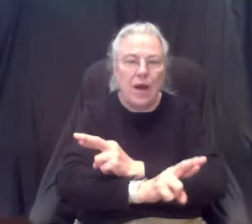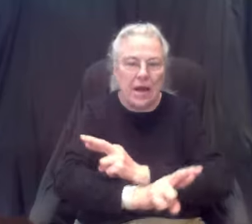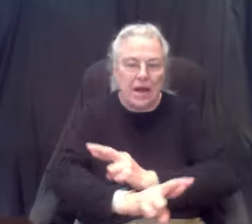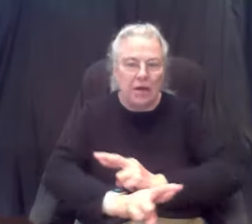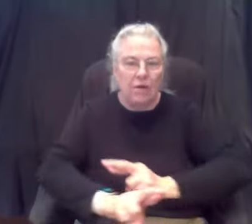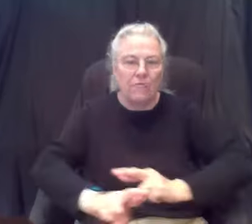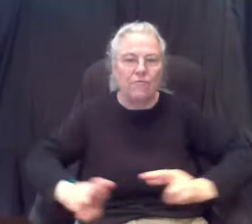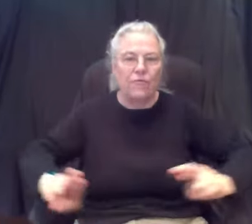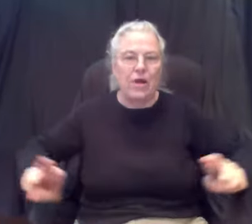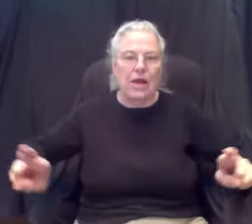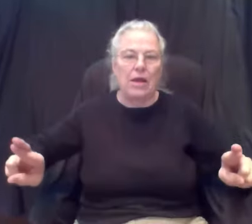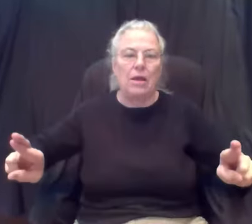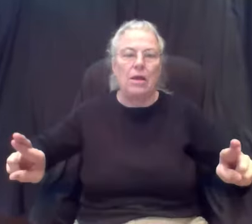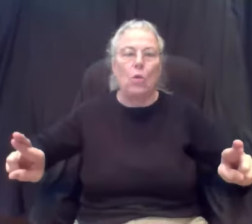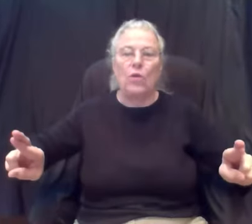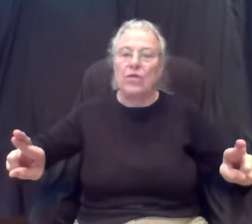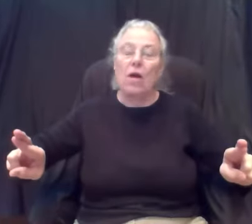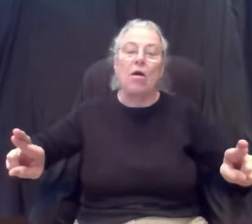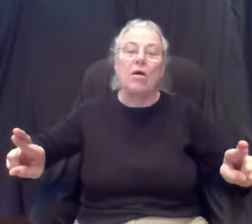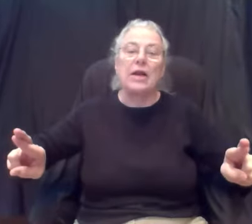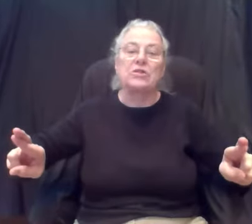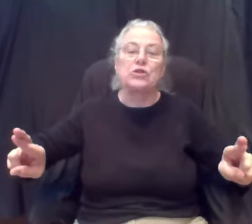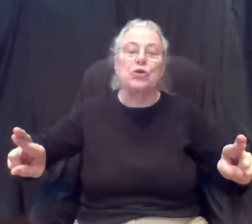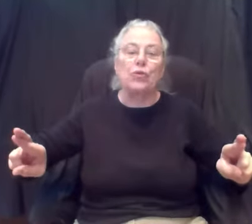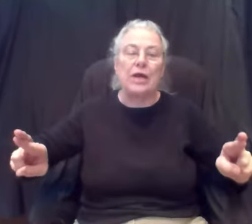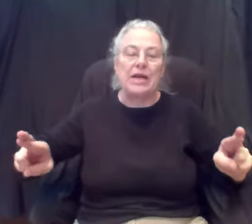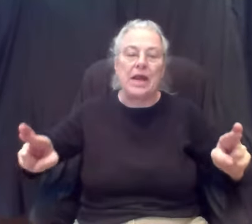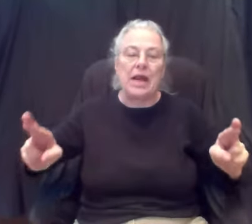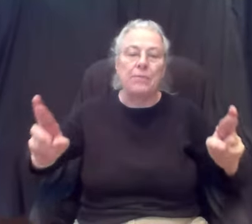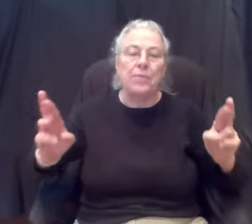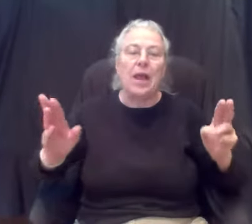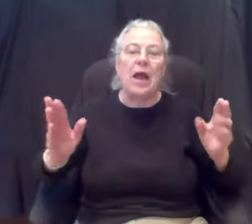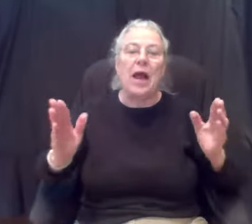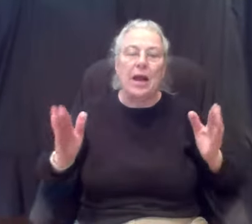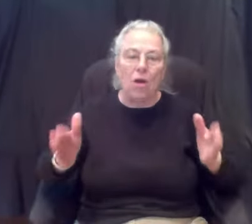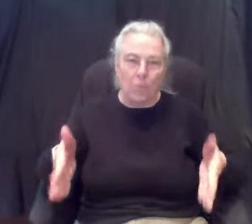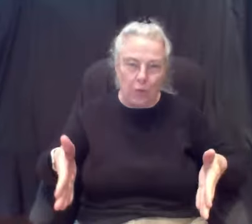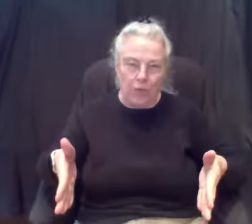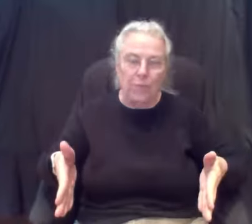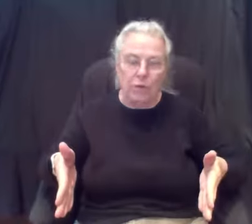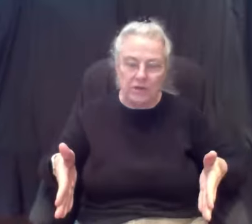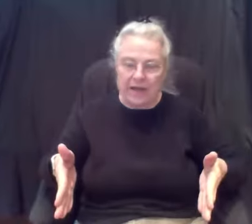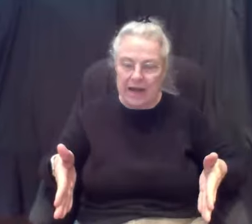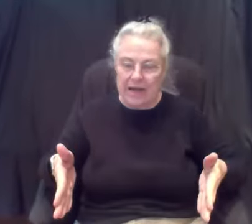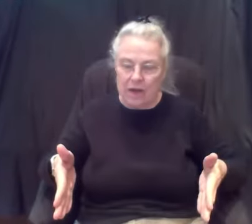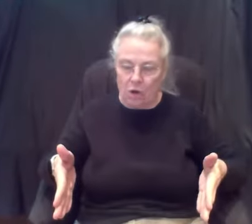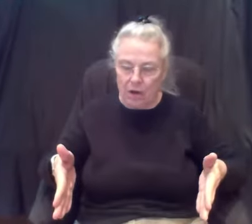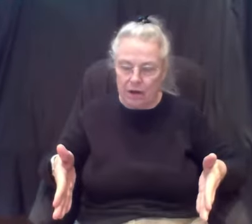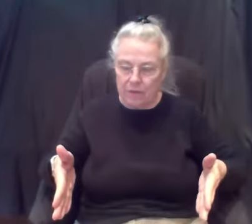breaking free. With the R is to redeem, and put the person ending on it.